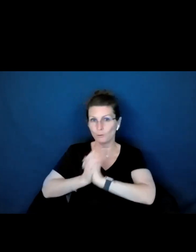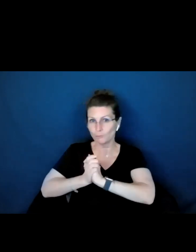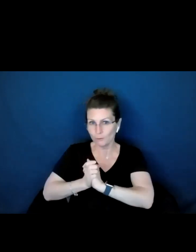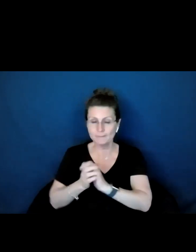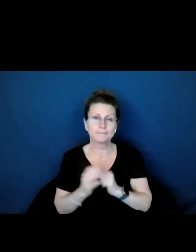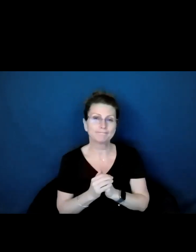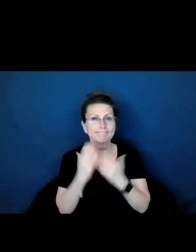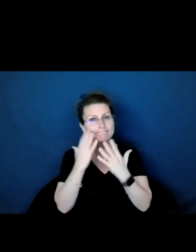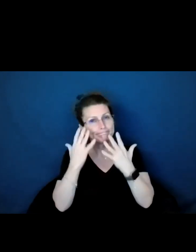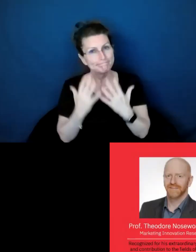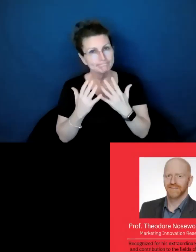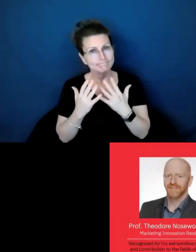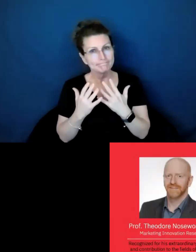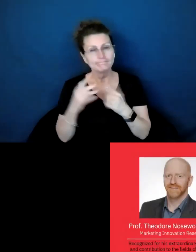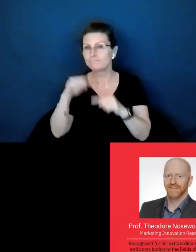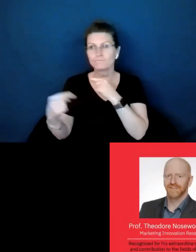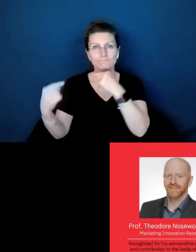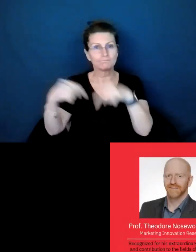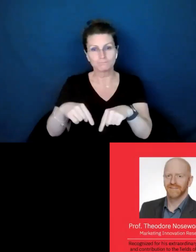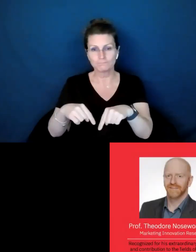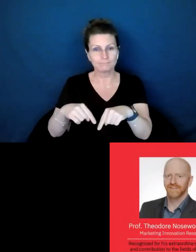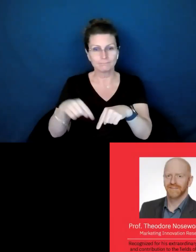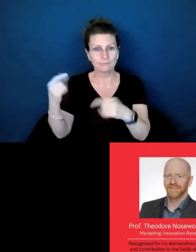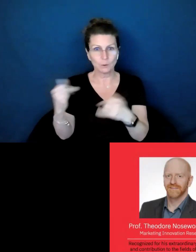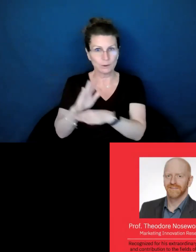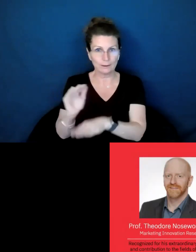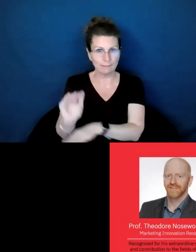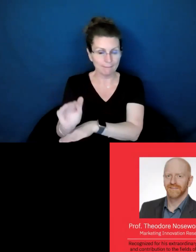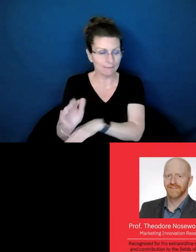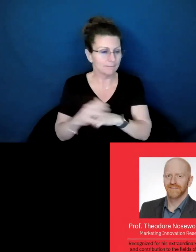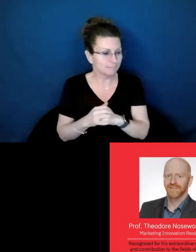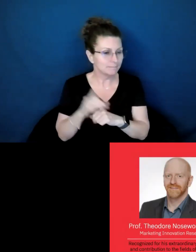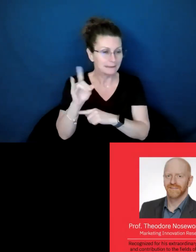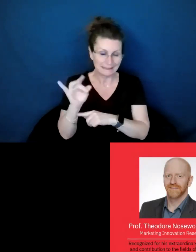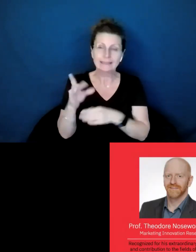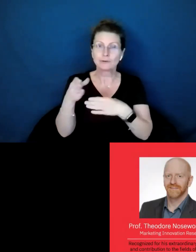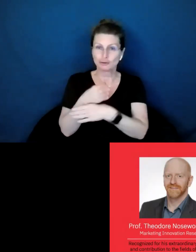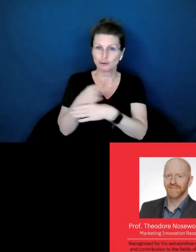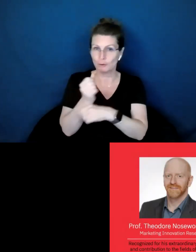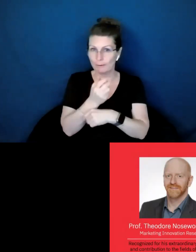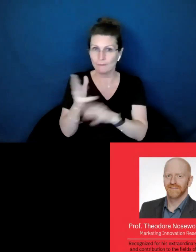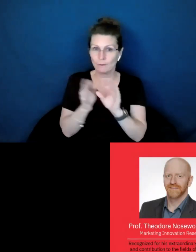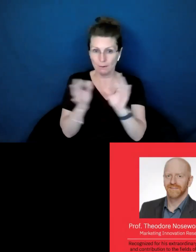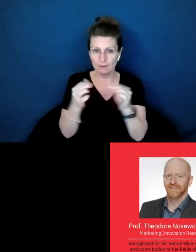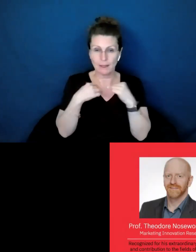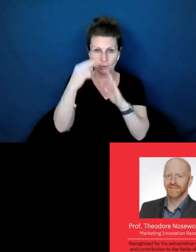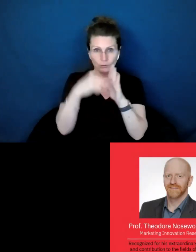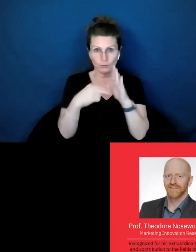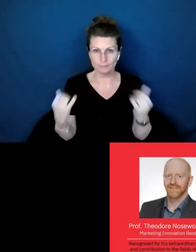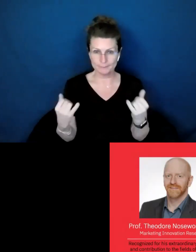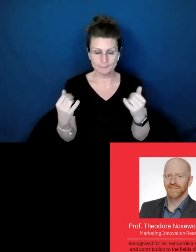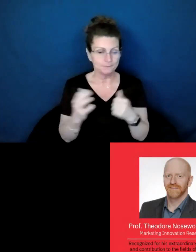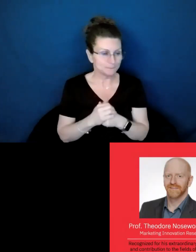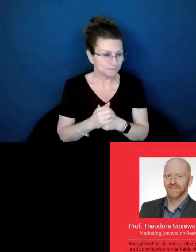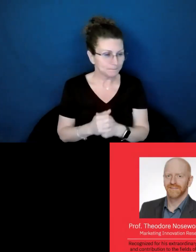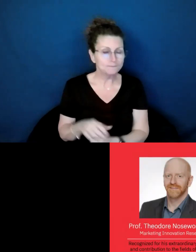Unfortunately, CEO was not able to join us this afternoon, but he has shared a few words with us, which I will read now. He